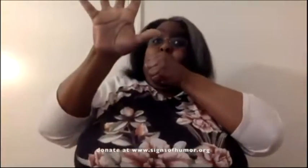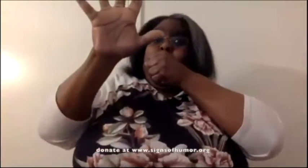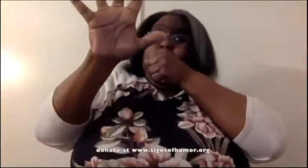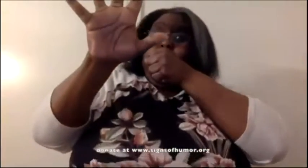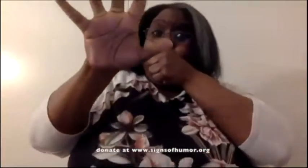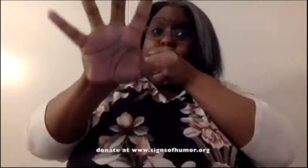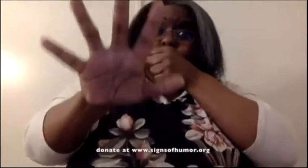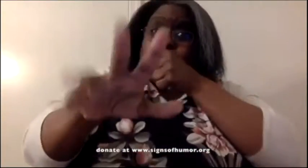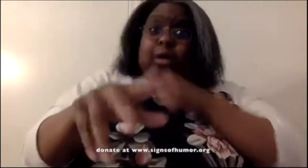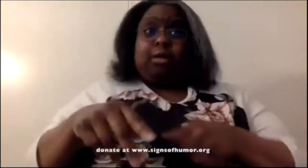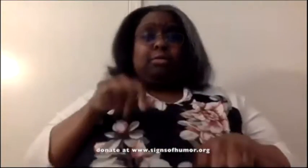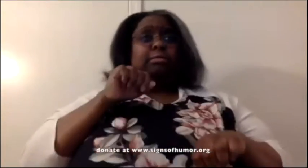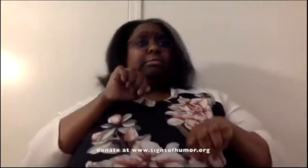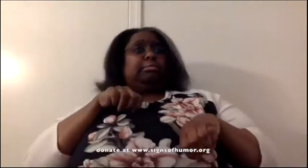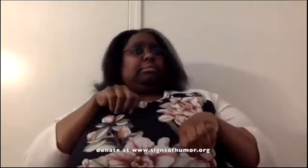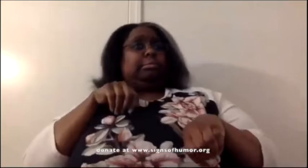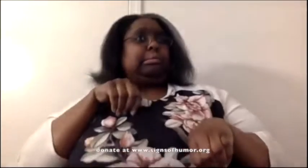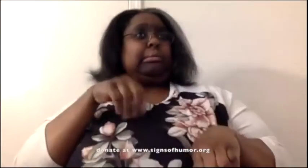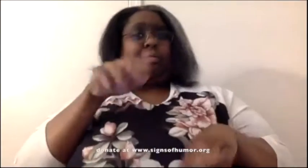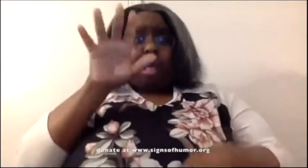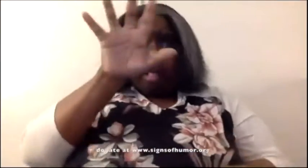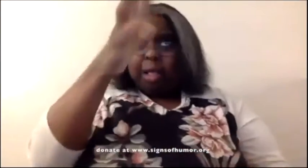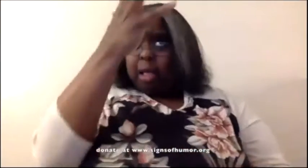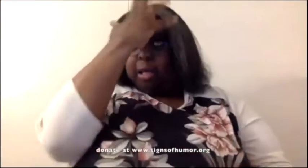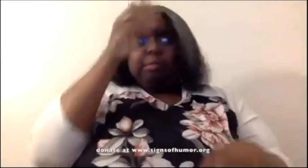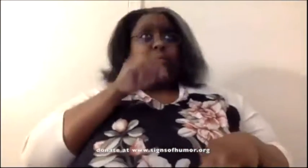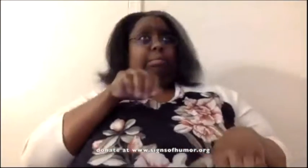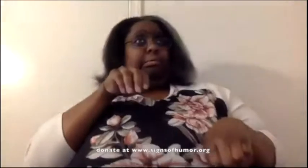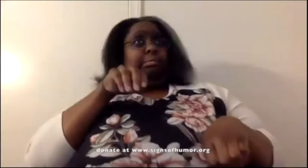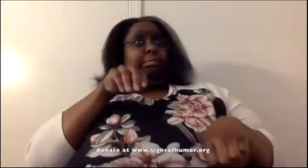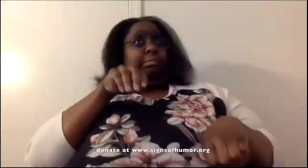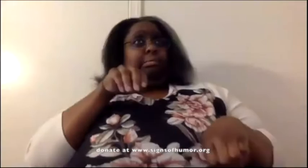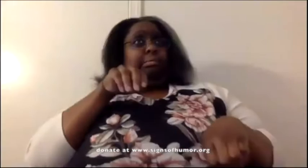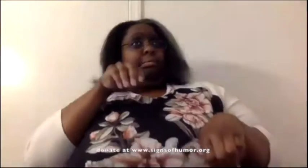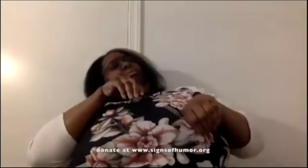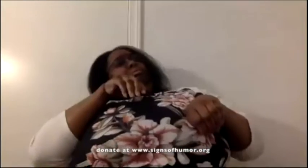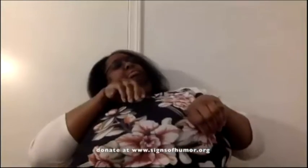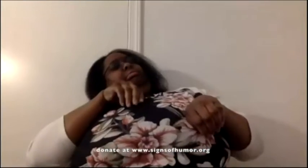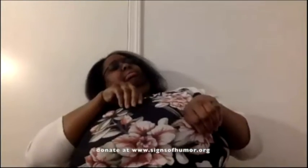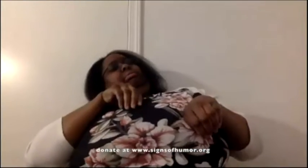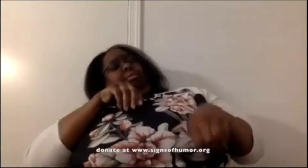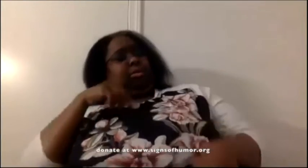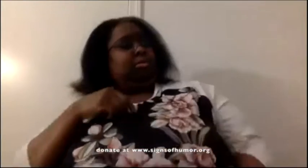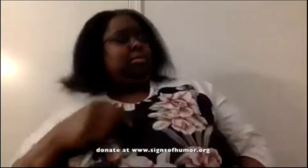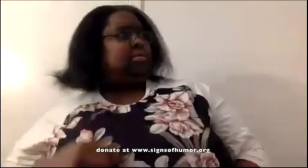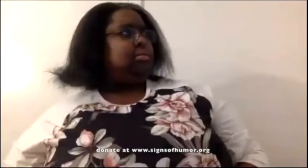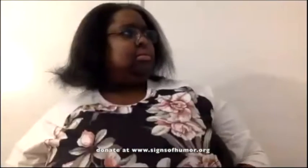Then here comes the pastor, and he puts his hand on the one that looked like the palsy or something, and they laid